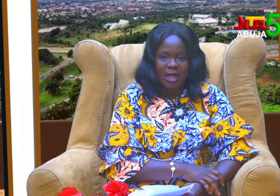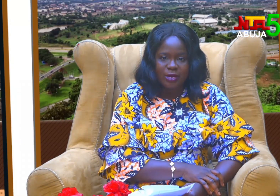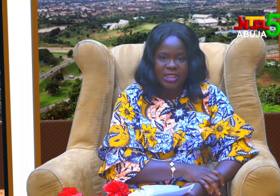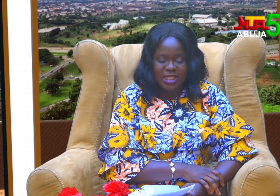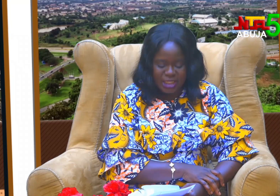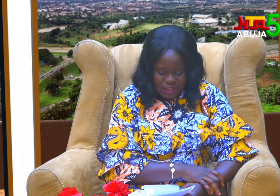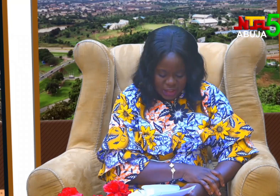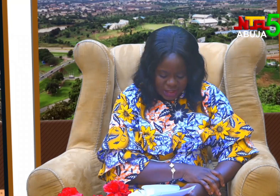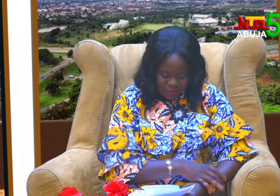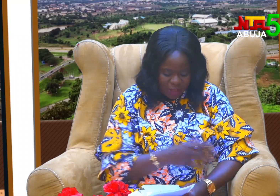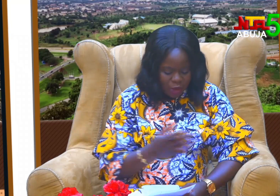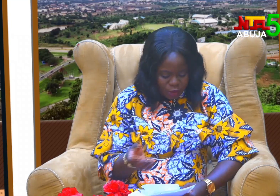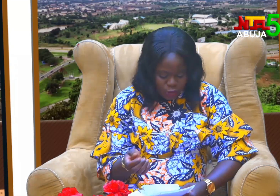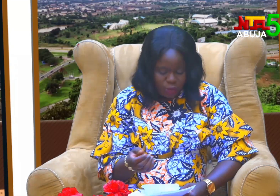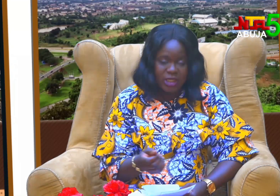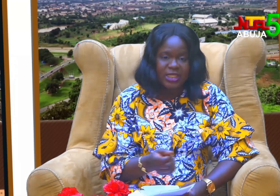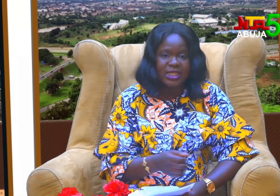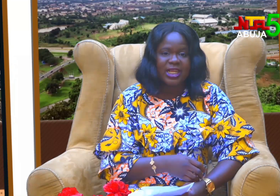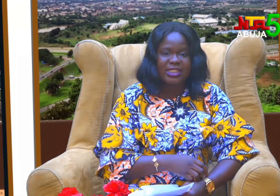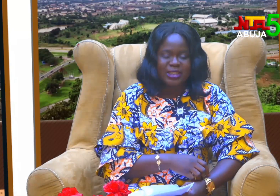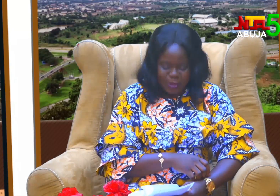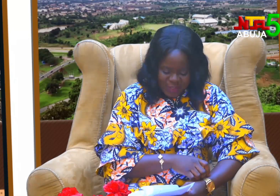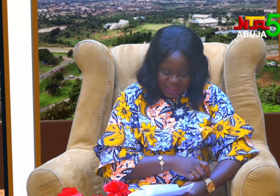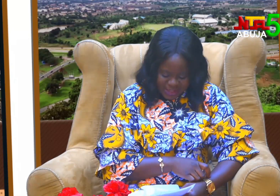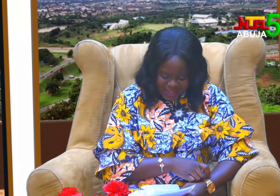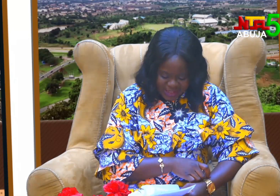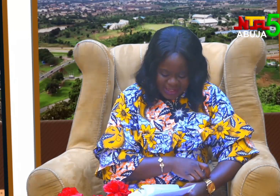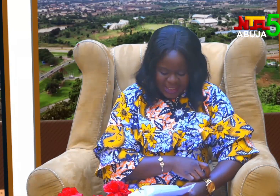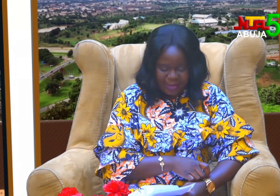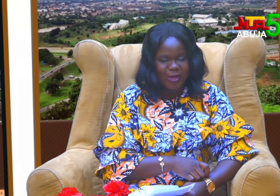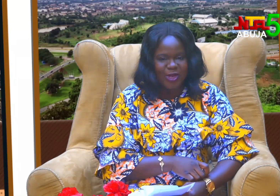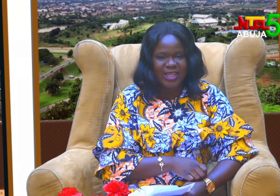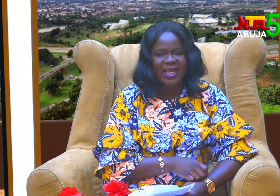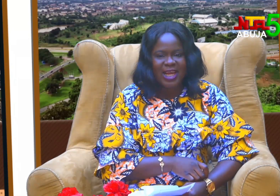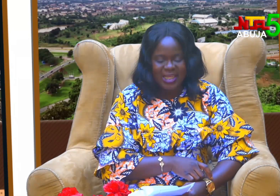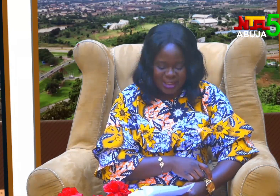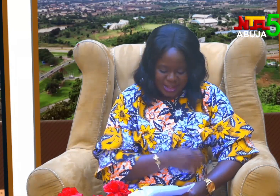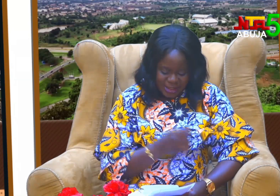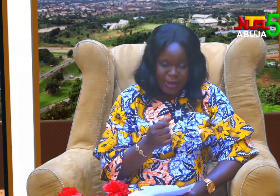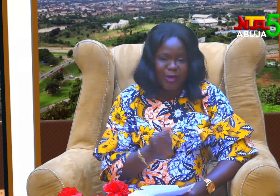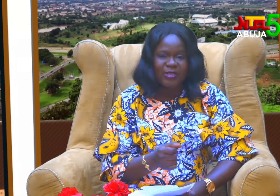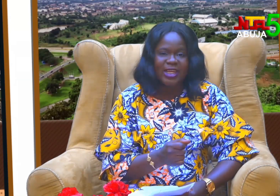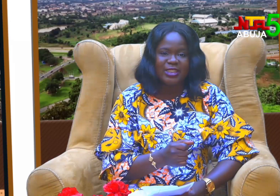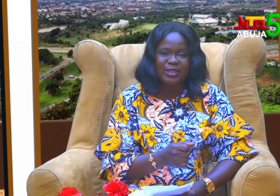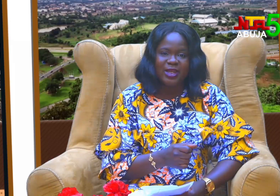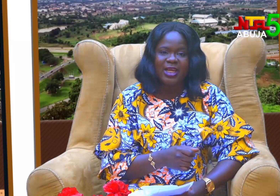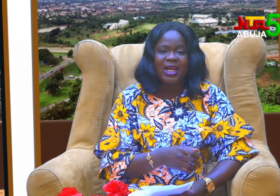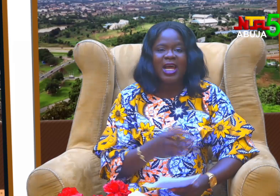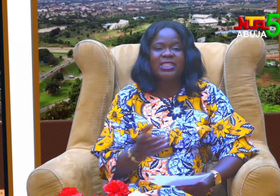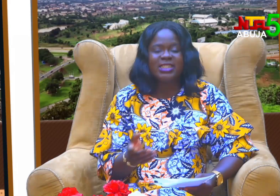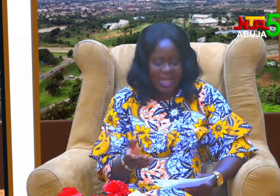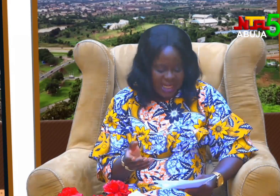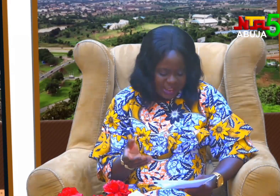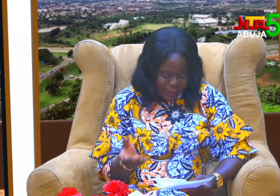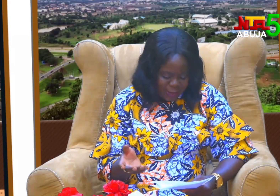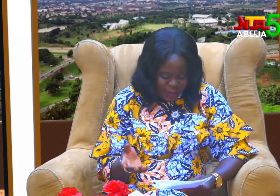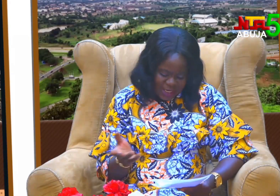Aloud Initiative, and also the National President, Deaf Women Association of Nigeria. And she has also here